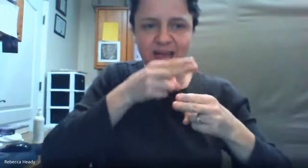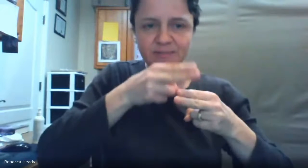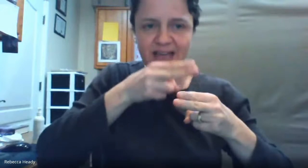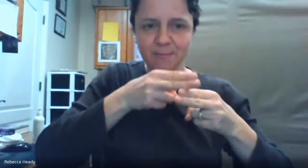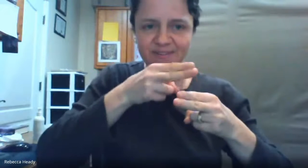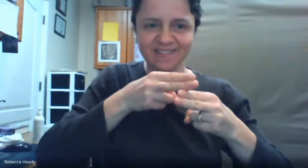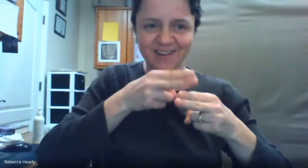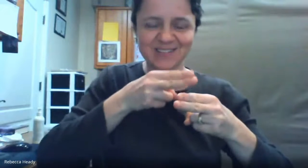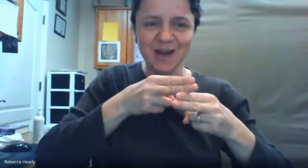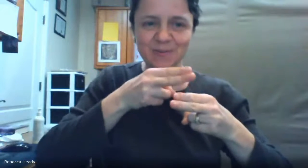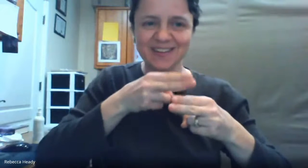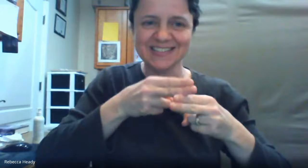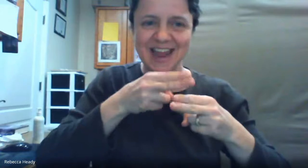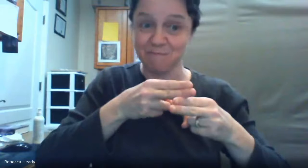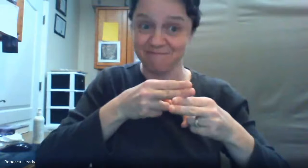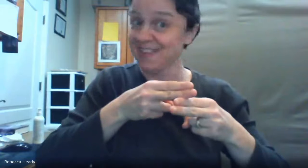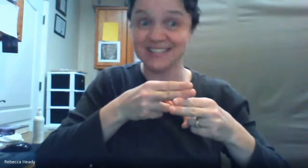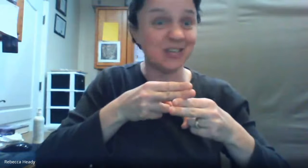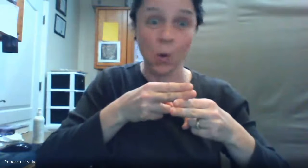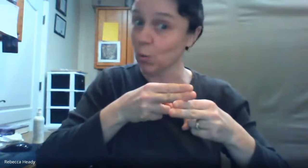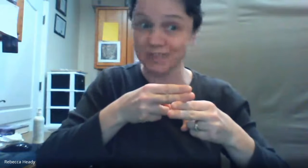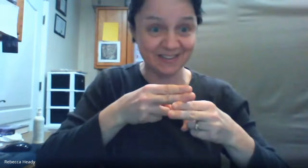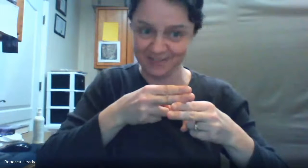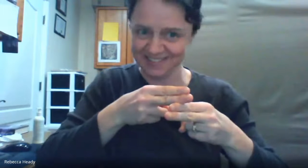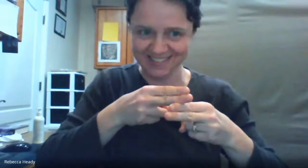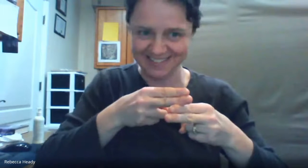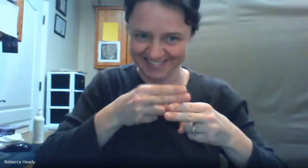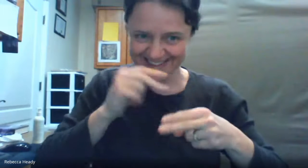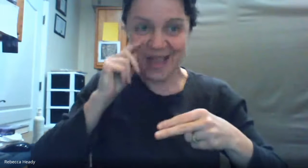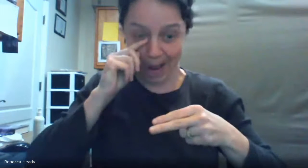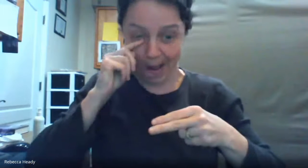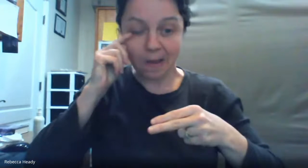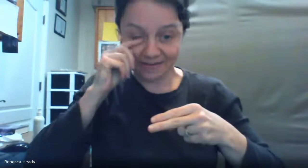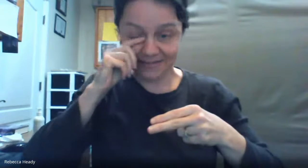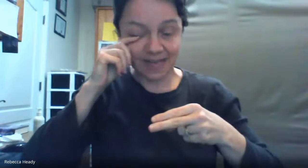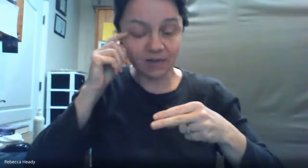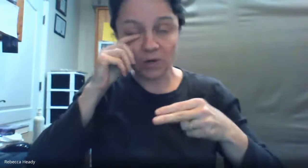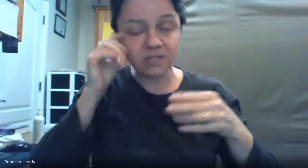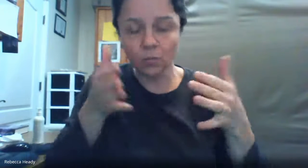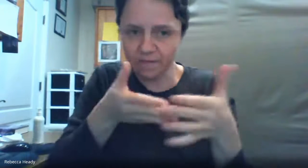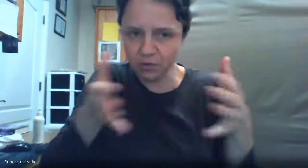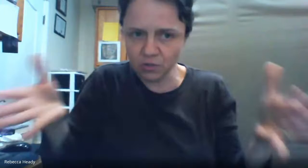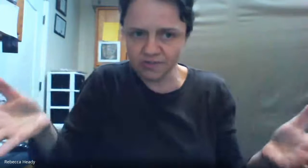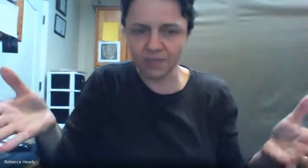Tap, tap on top is name. That's the only difference. And of course, whenever you use something